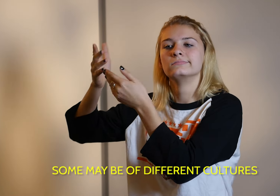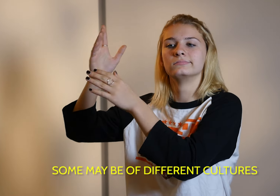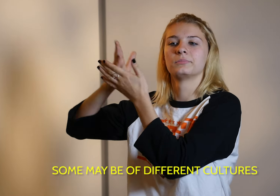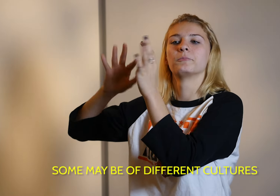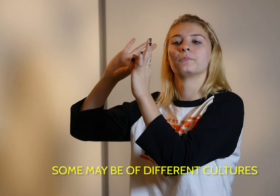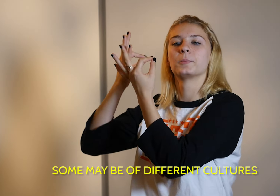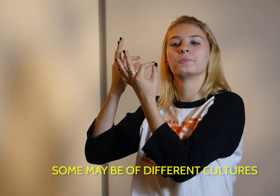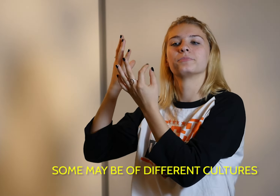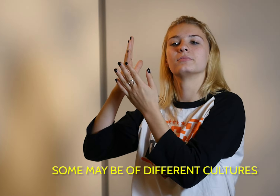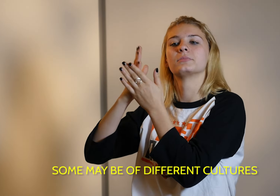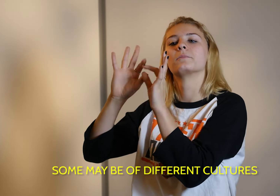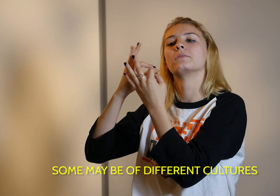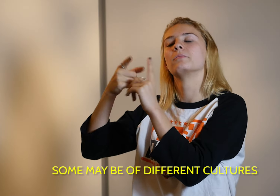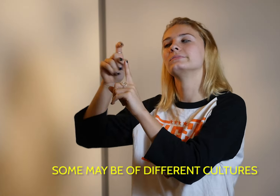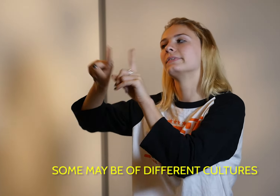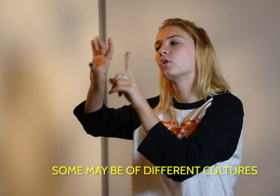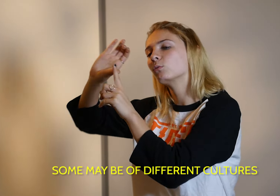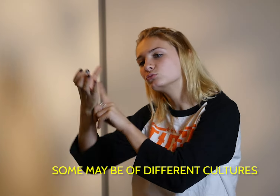Some may be of different cultures.